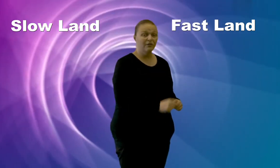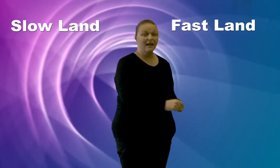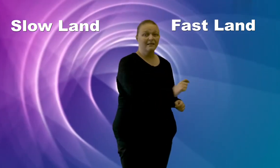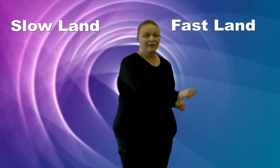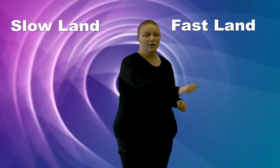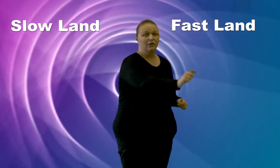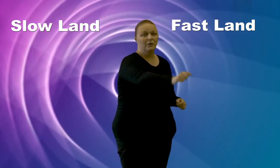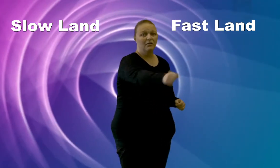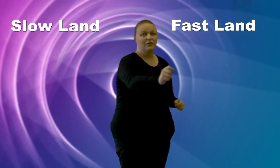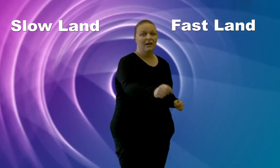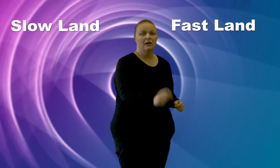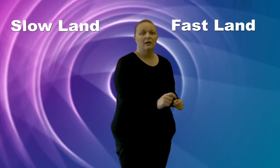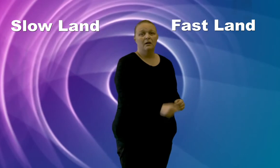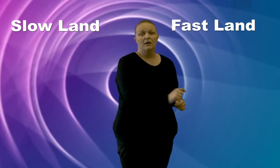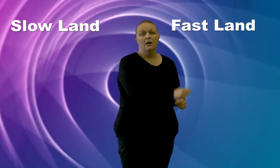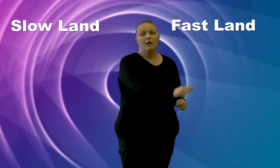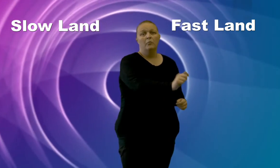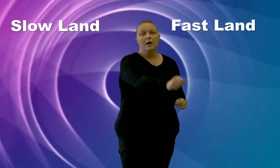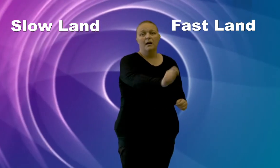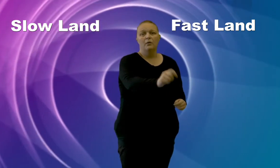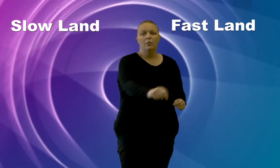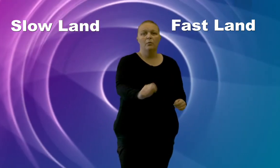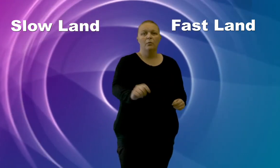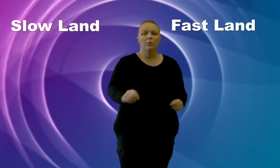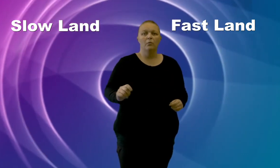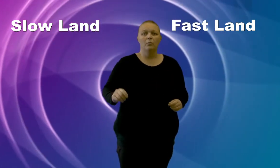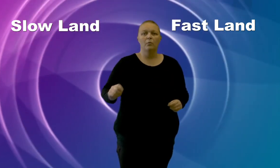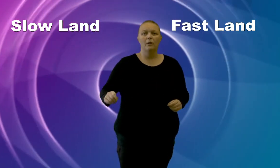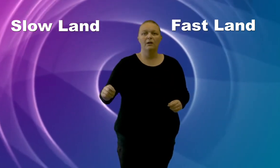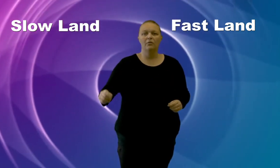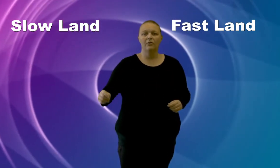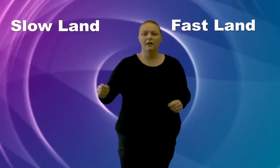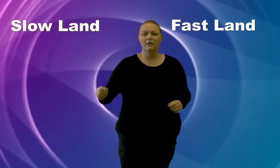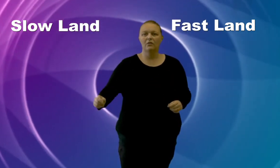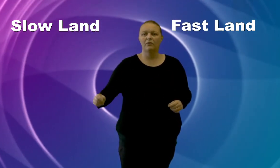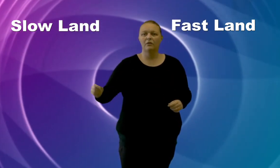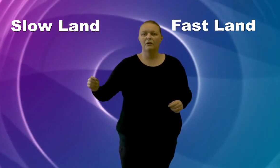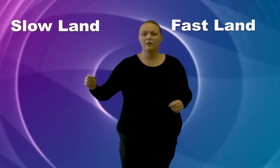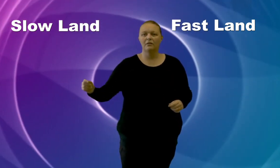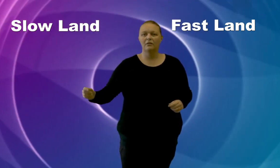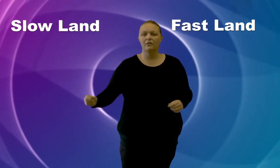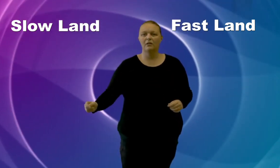fast as he wants to when he's over here. But when your friend is over in